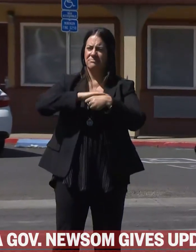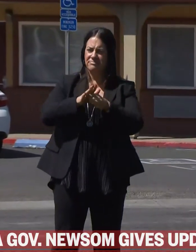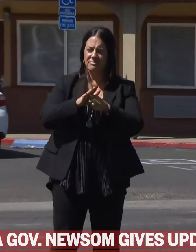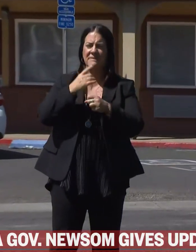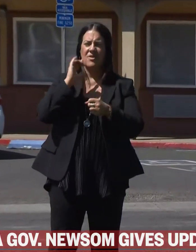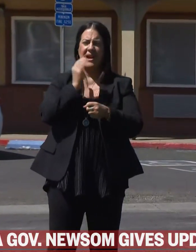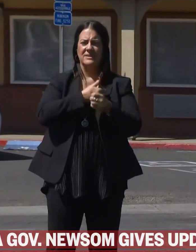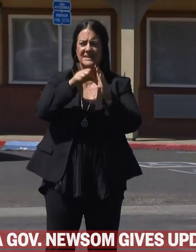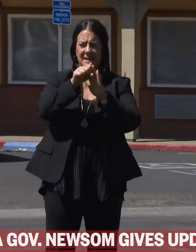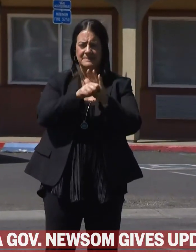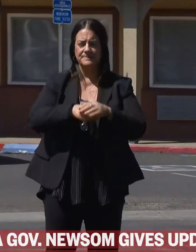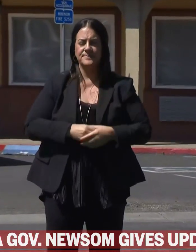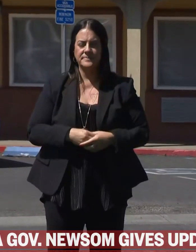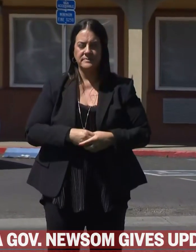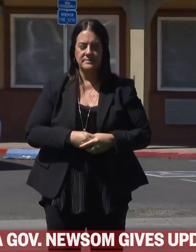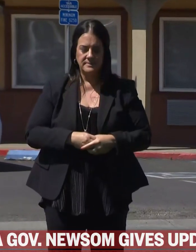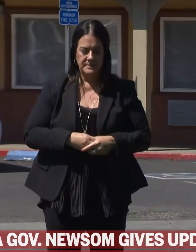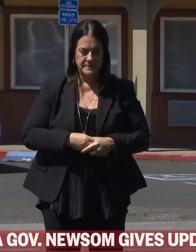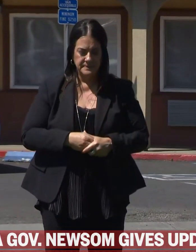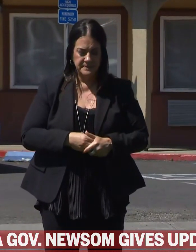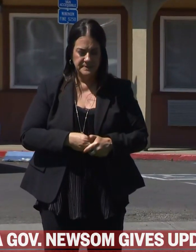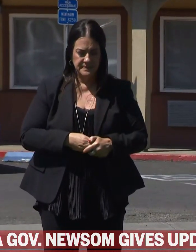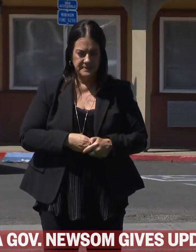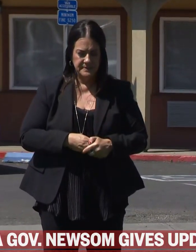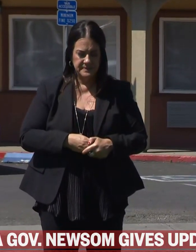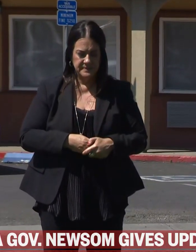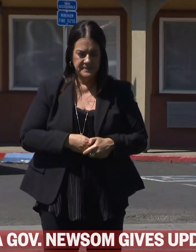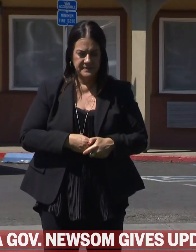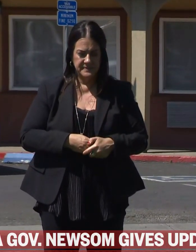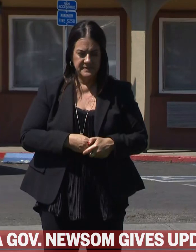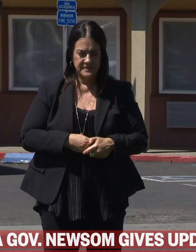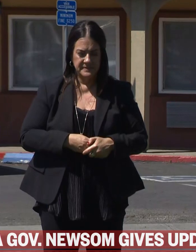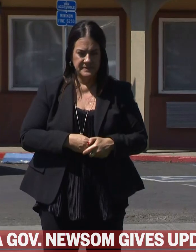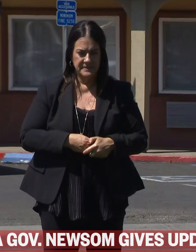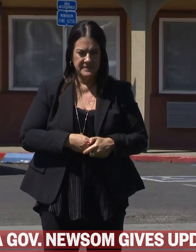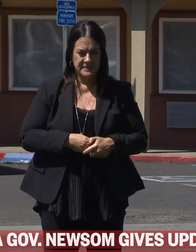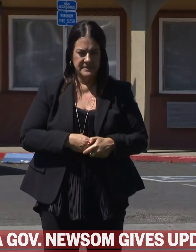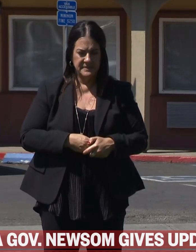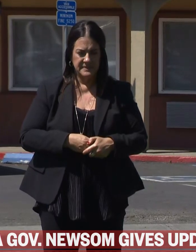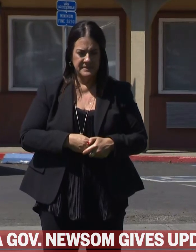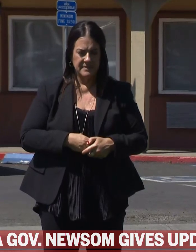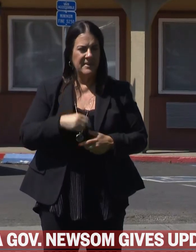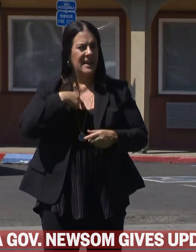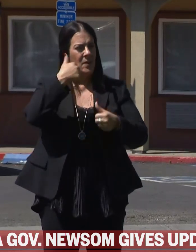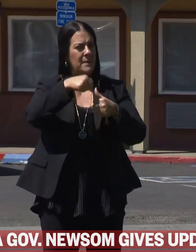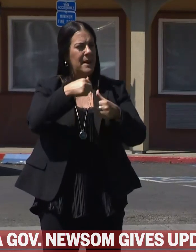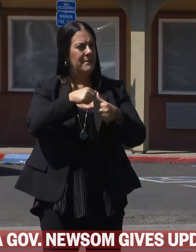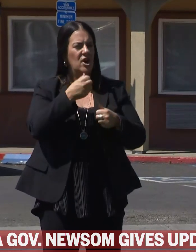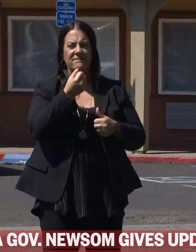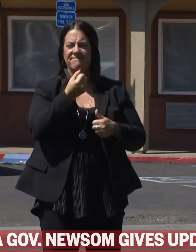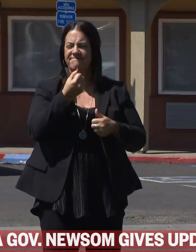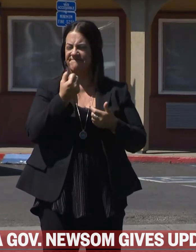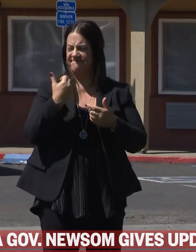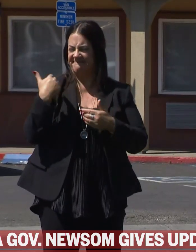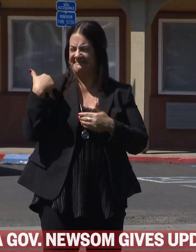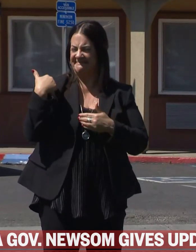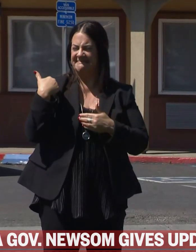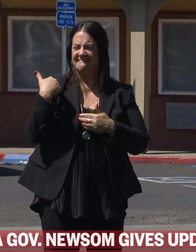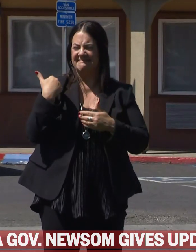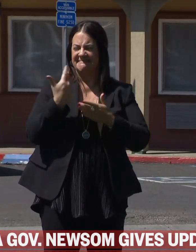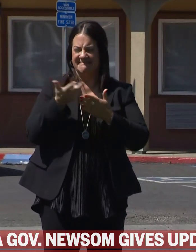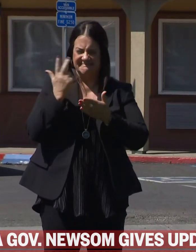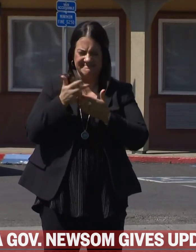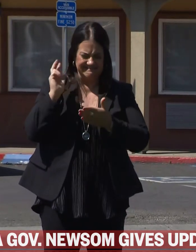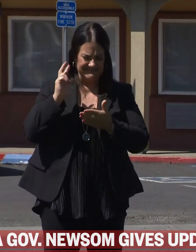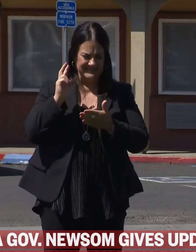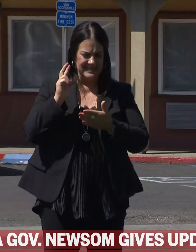that you stood in the state capitol and you delivered a State of the State address. What was unique about that State